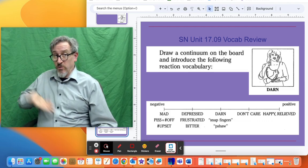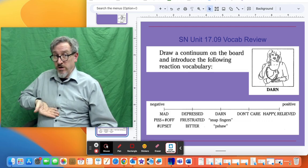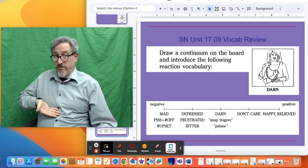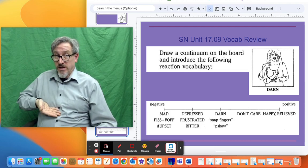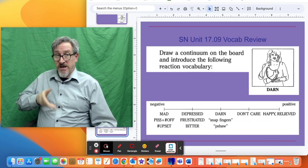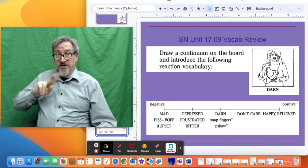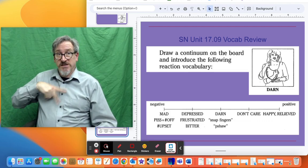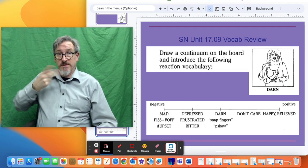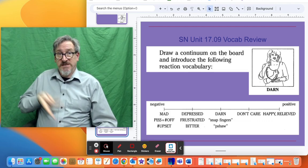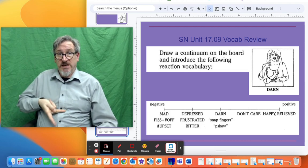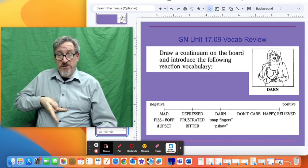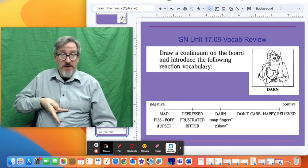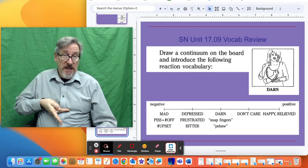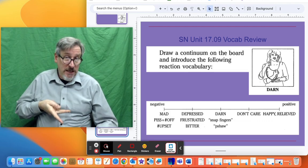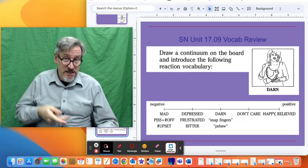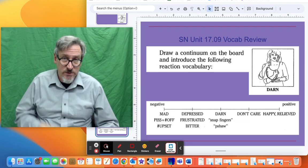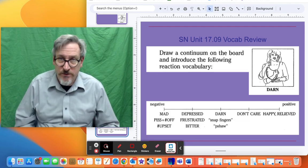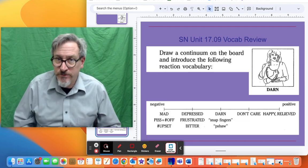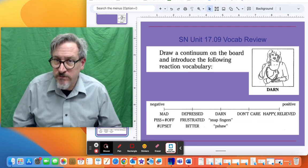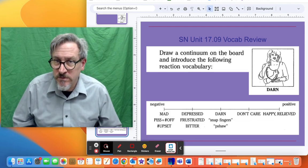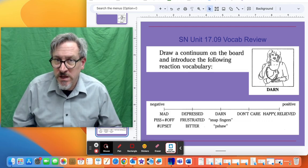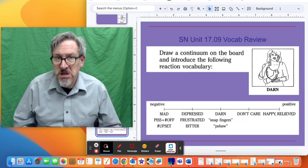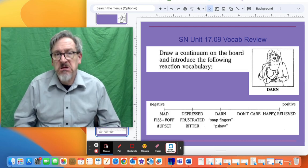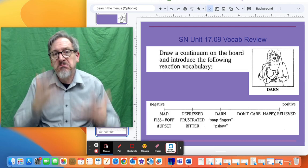one. You'll sometimes see it with a P as well.